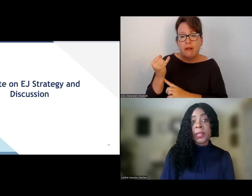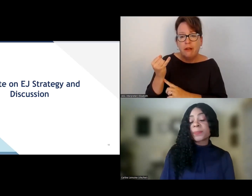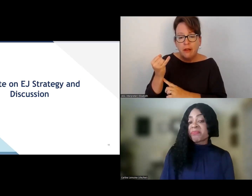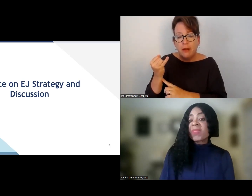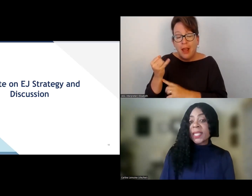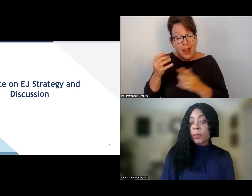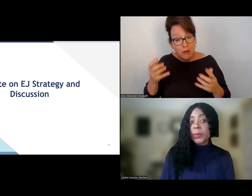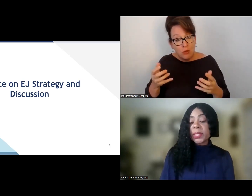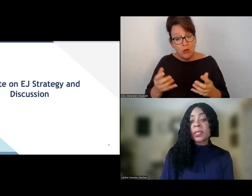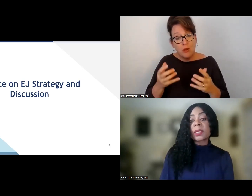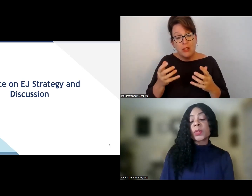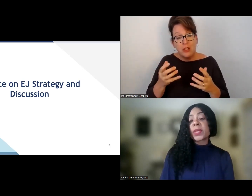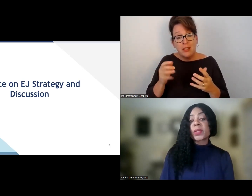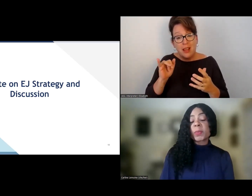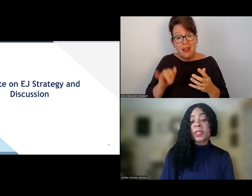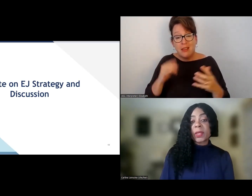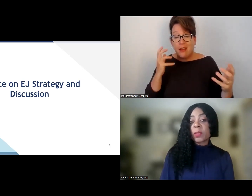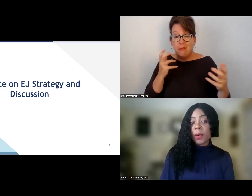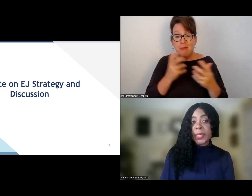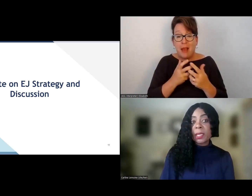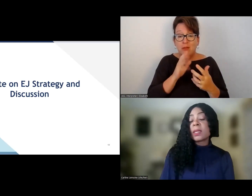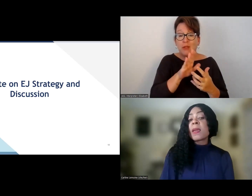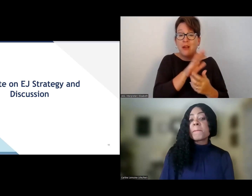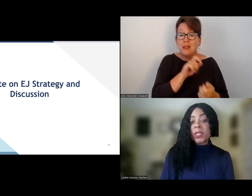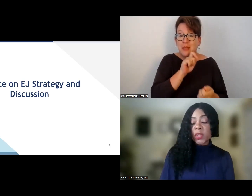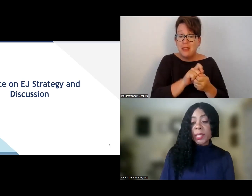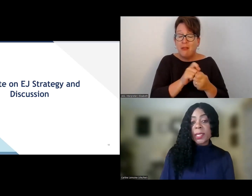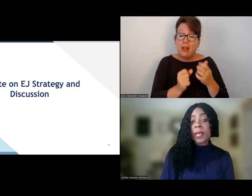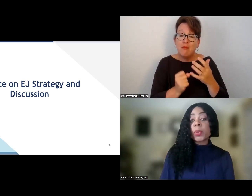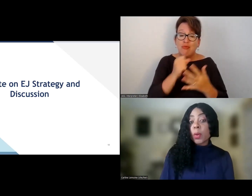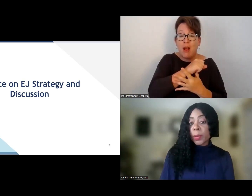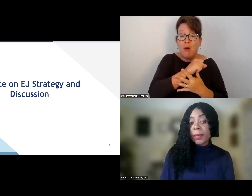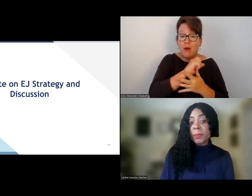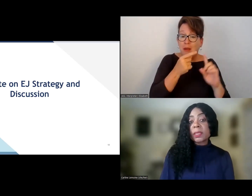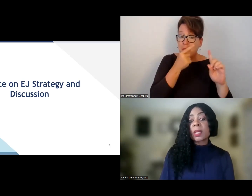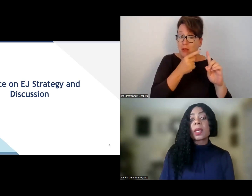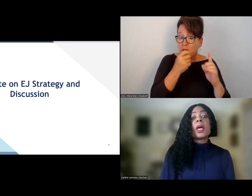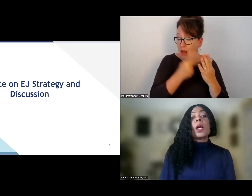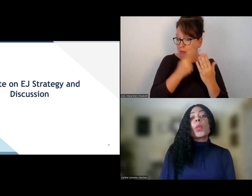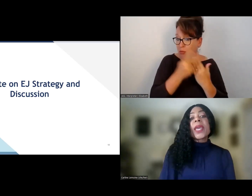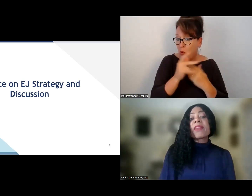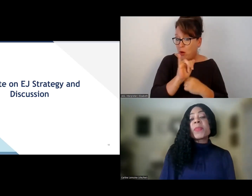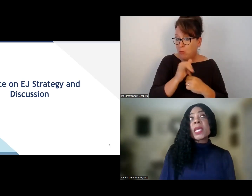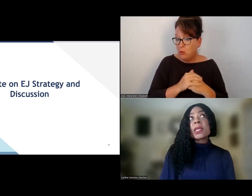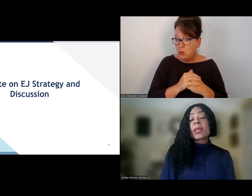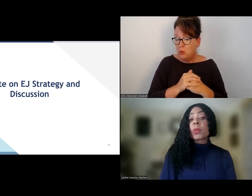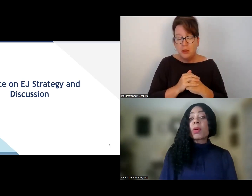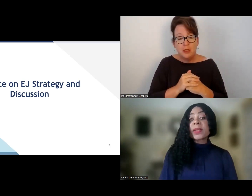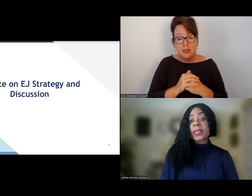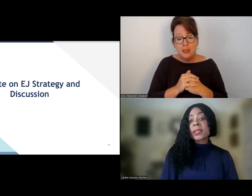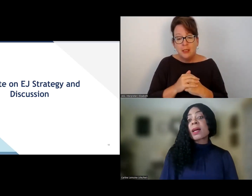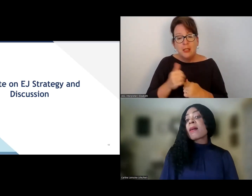that are tailored to their specific authority, mission, and programs. We have been